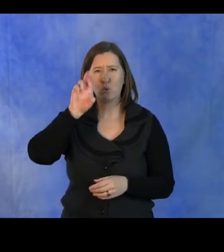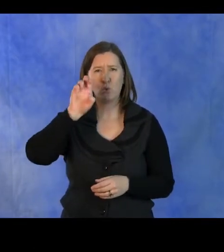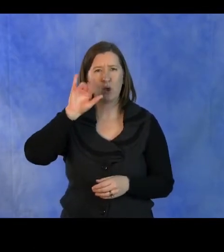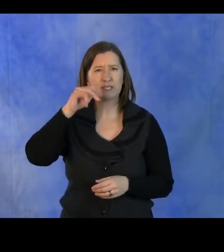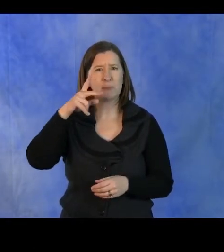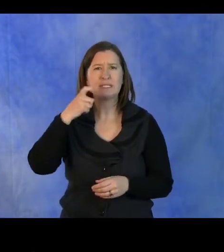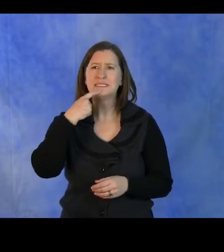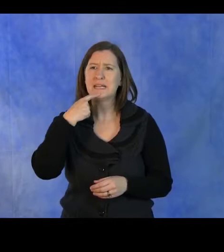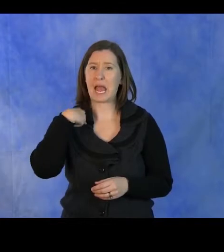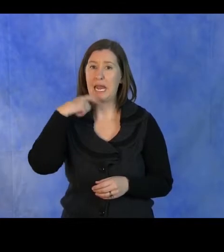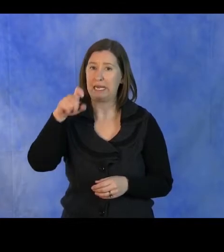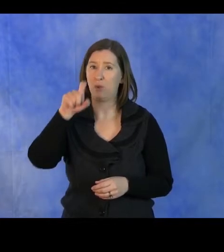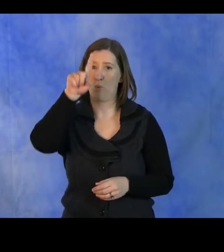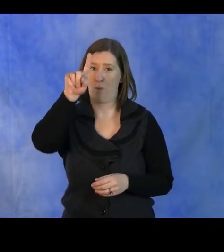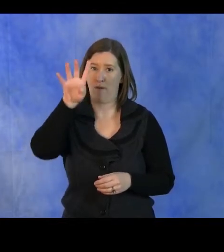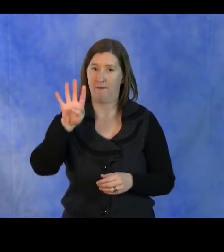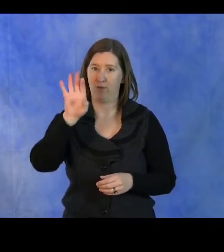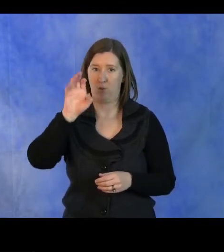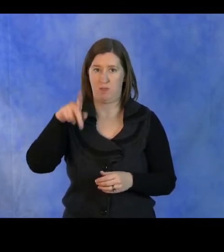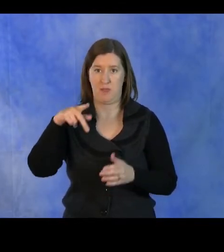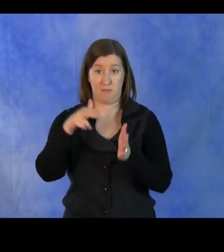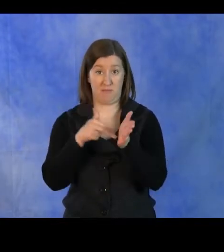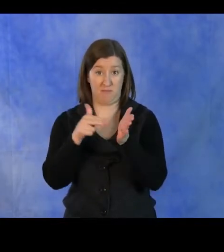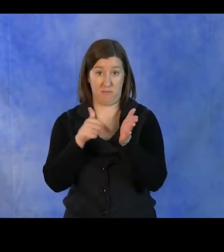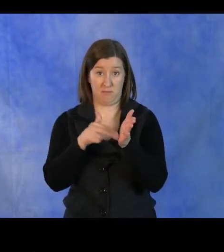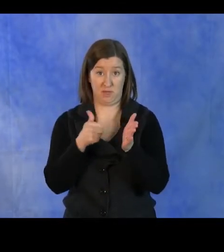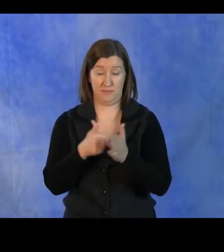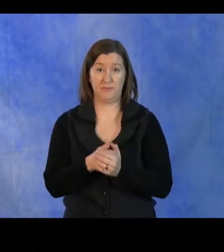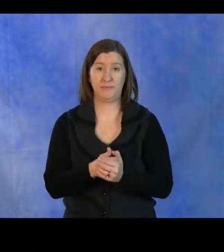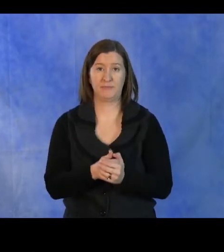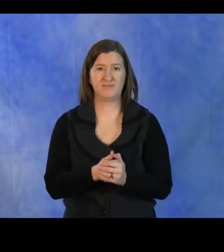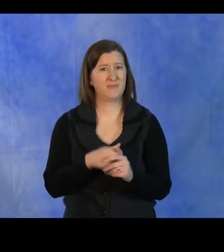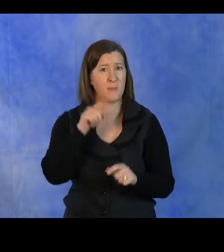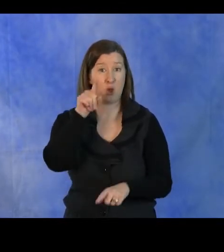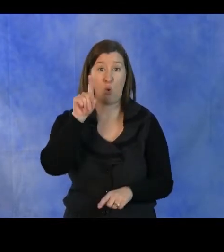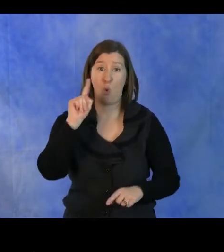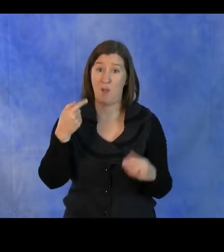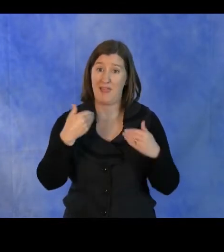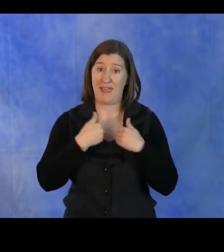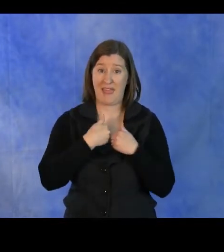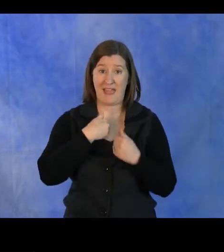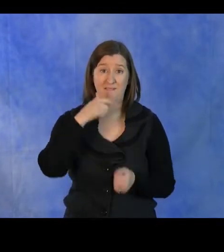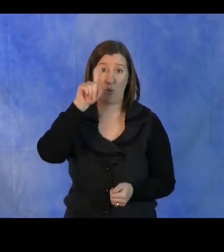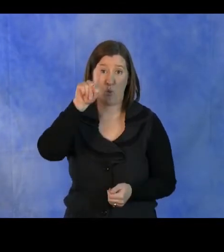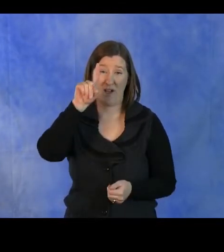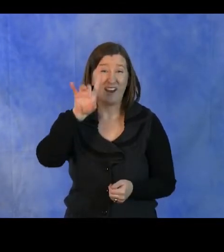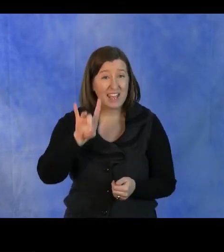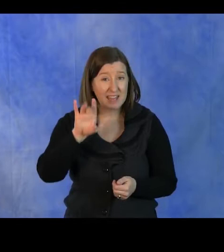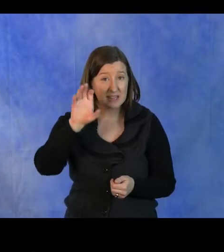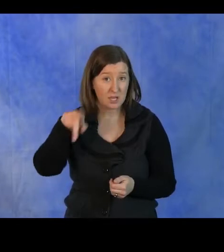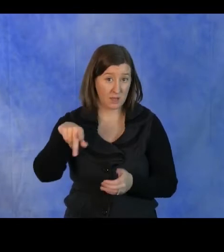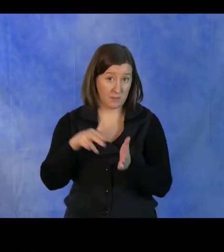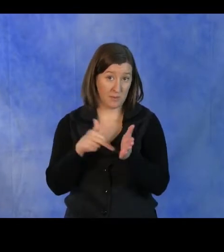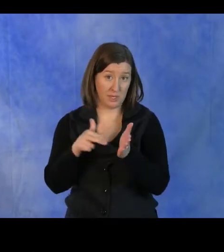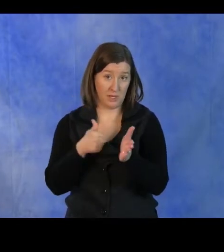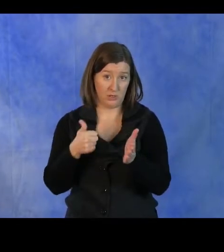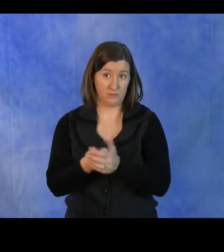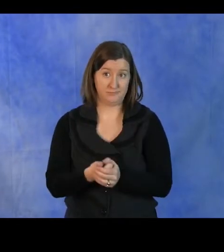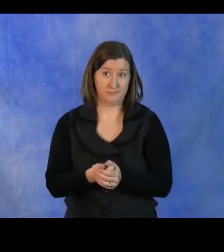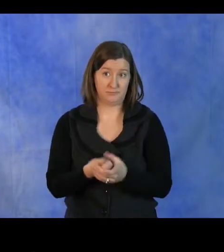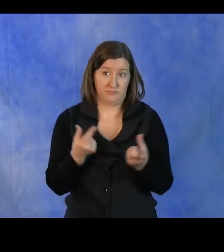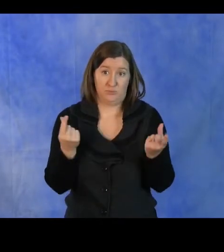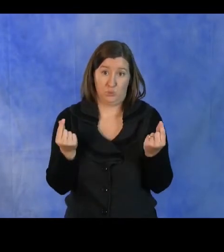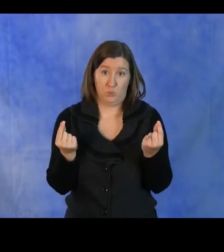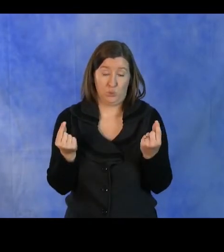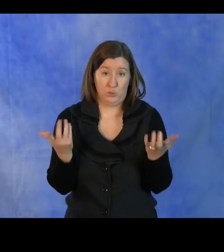cookies, and the recipe says, I need a 1/4 cup of butter, but you only have